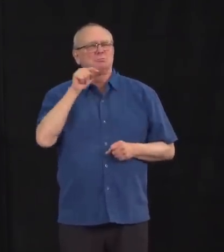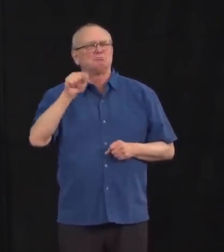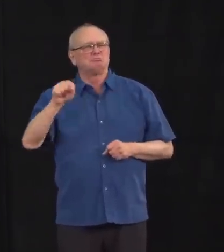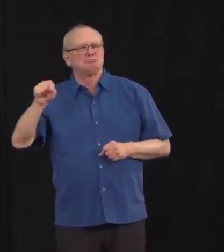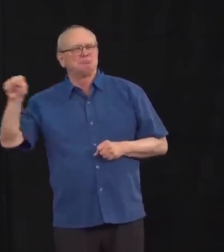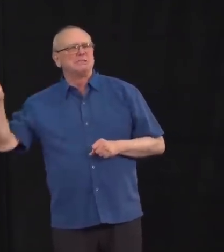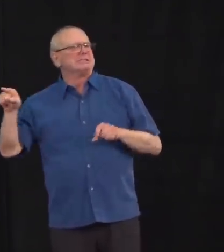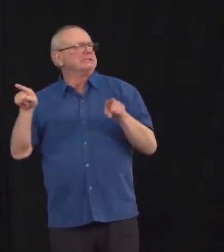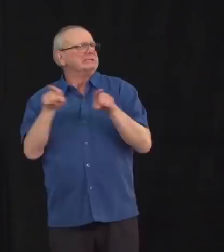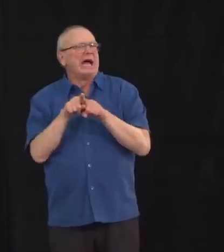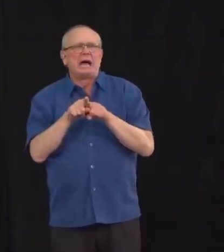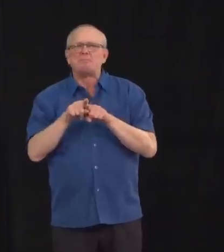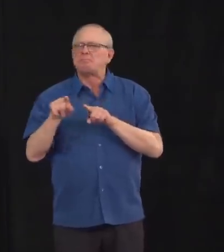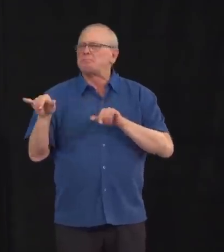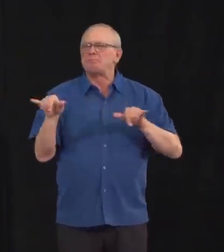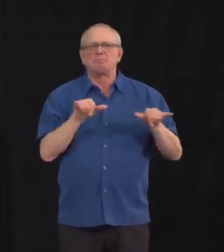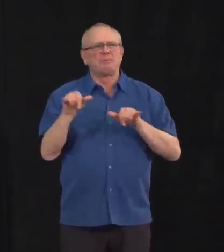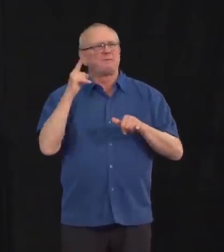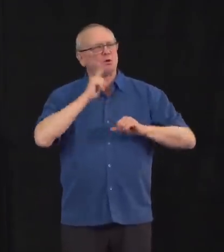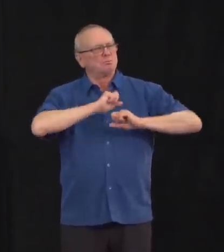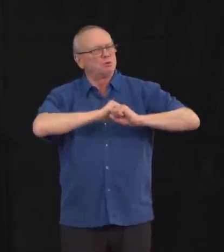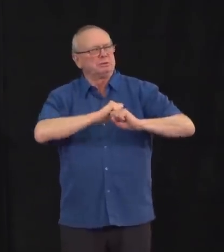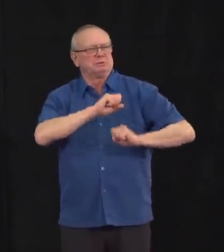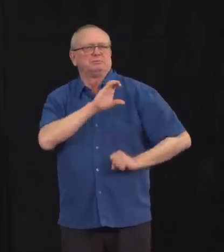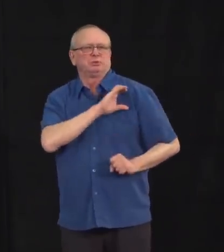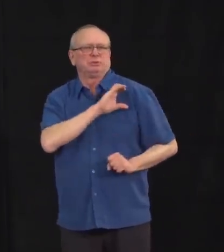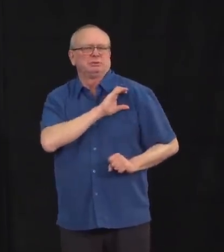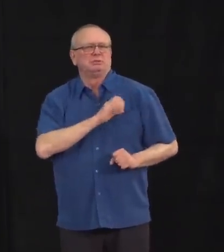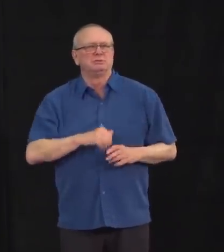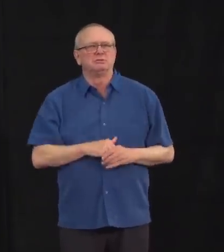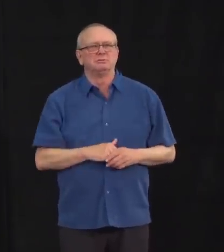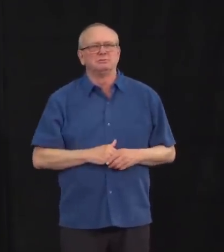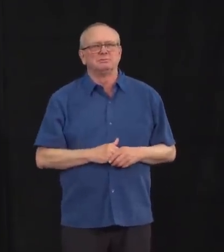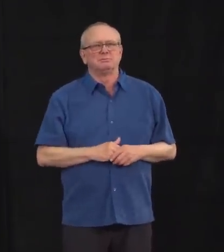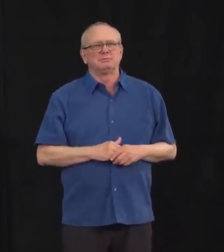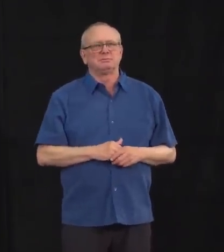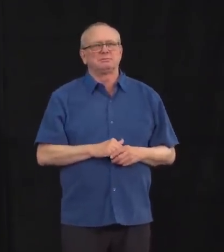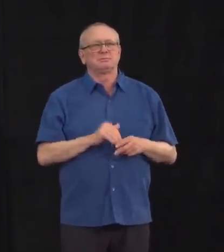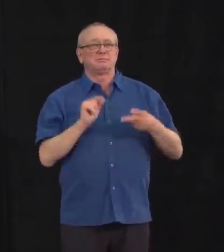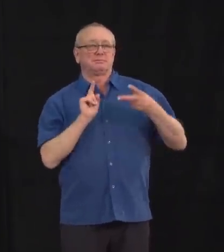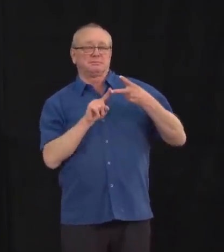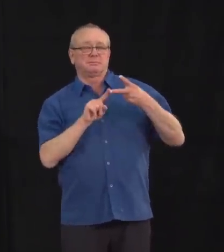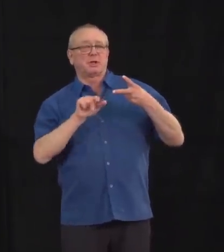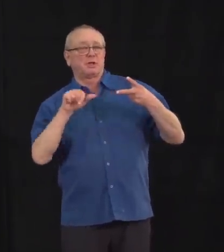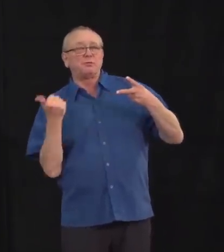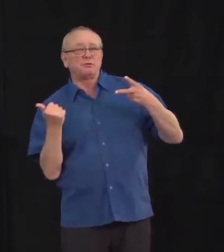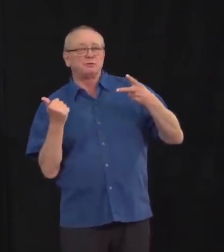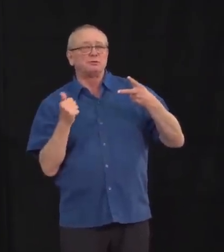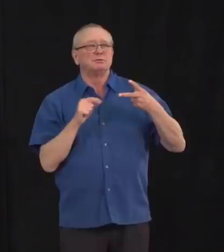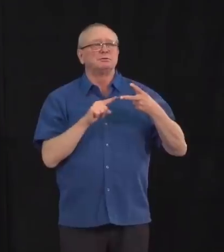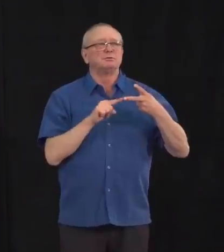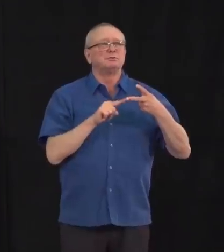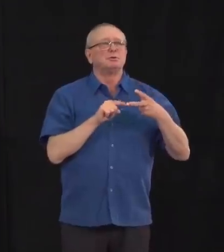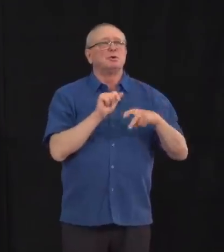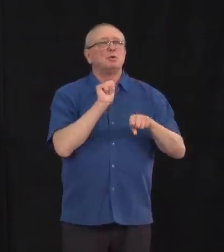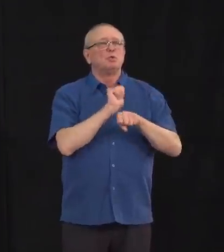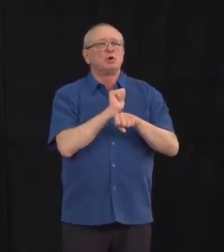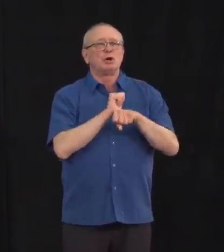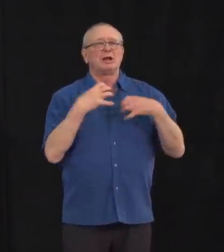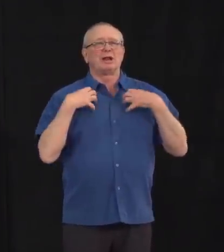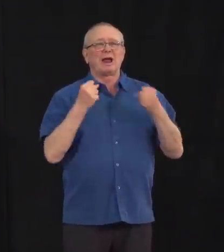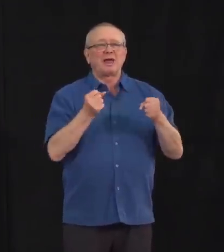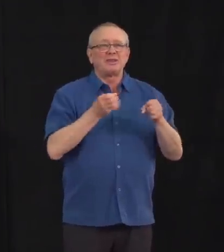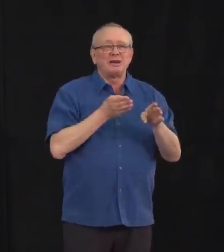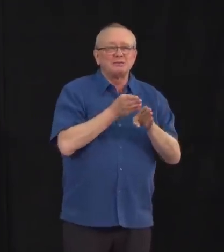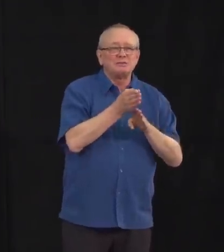responders. A second measure that we've taken is to expand the number of healthcare practitioners who are able to assist